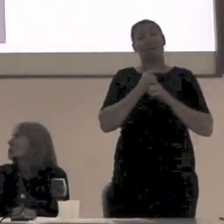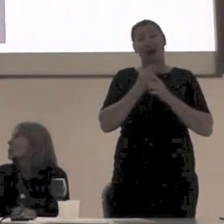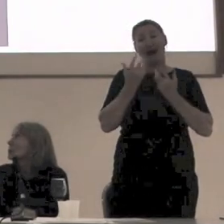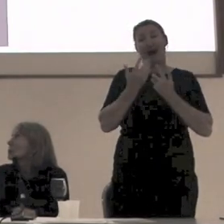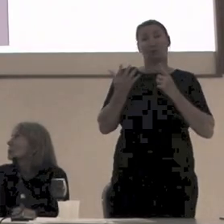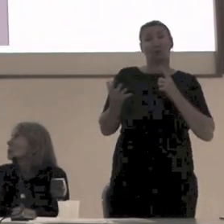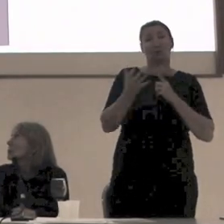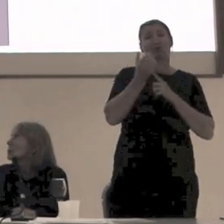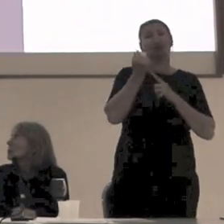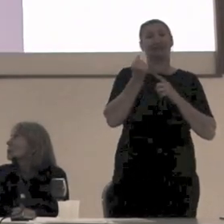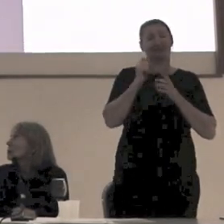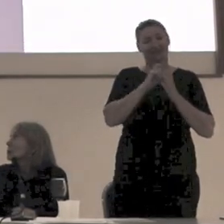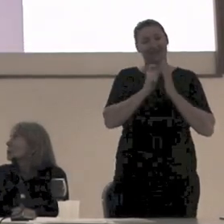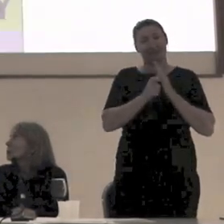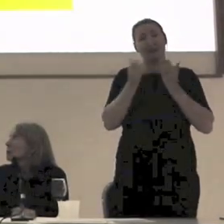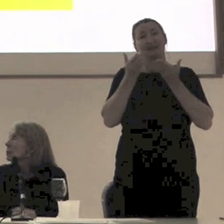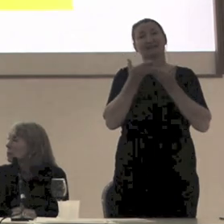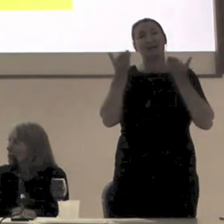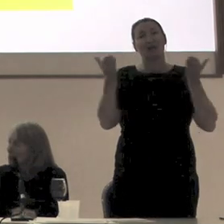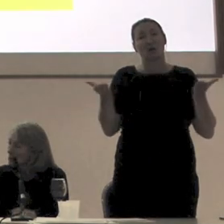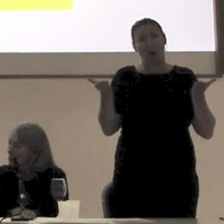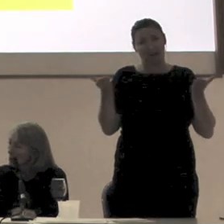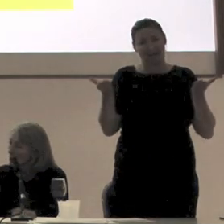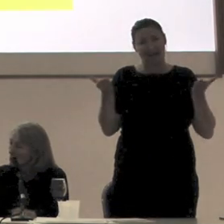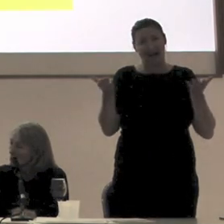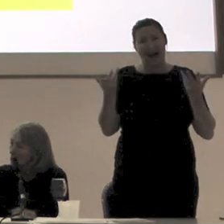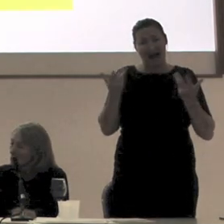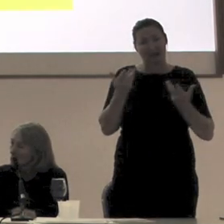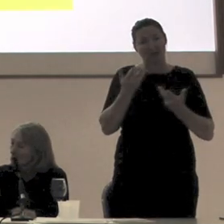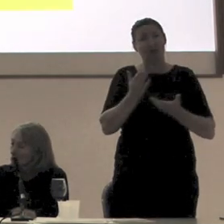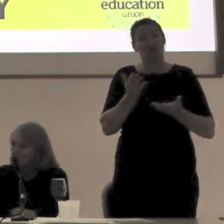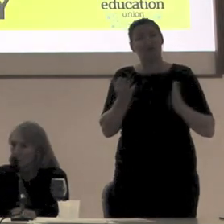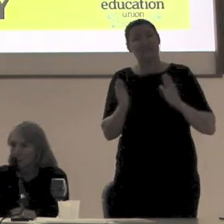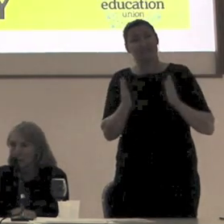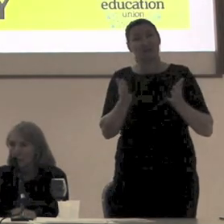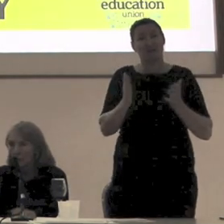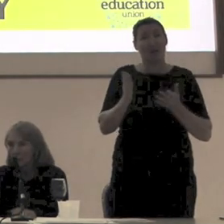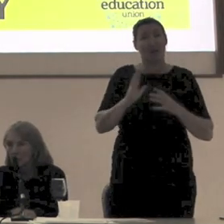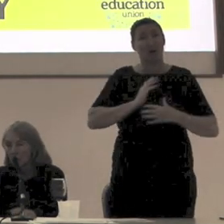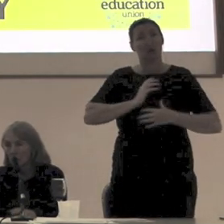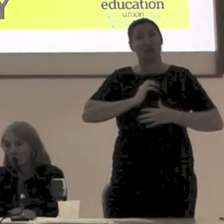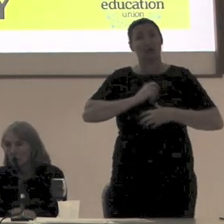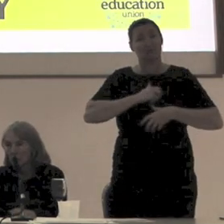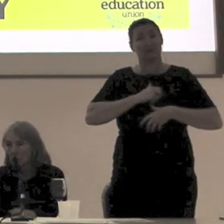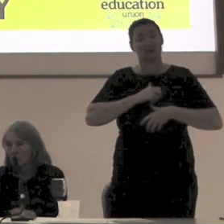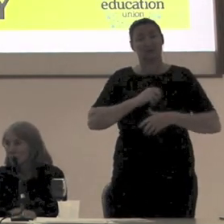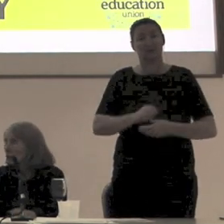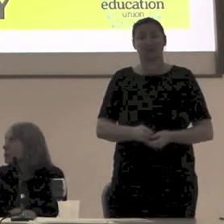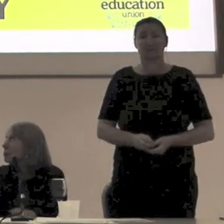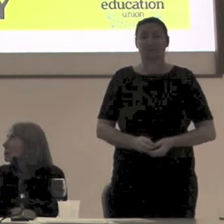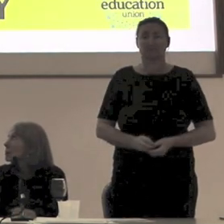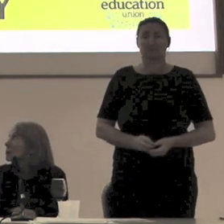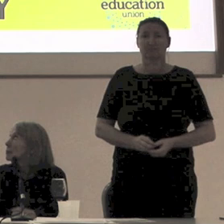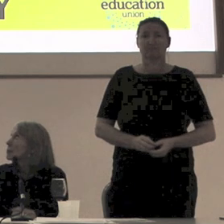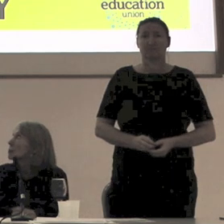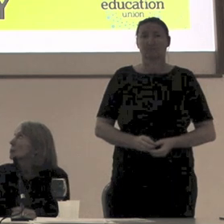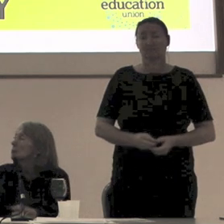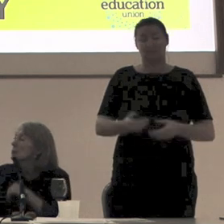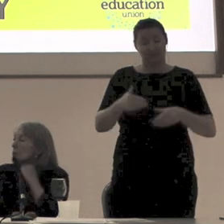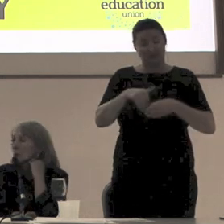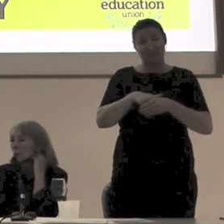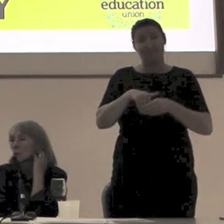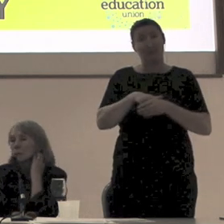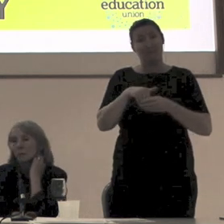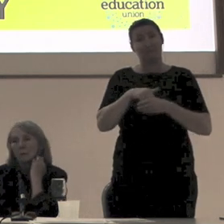and reasonable adjustments. Now, the toolkit is being used in schools by our members, and